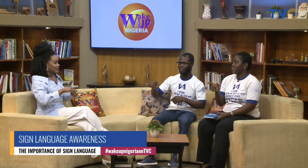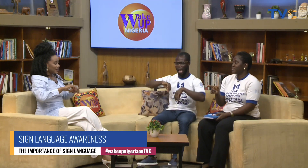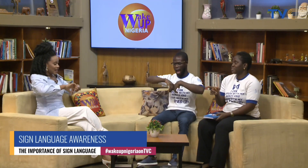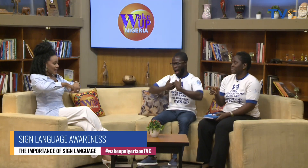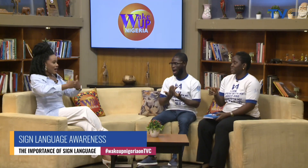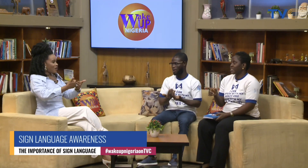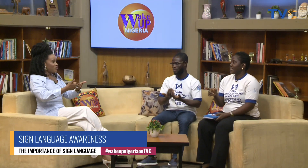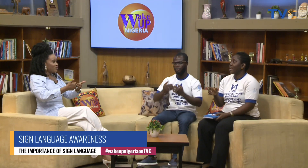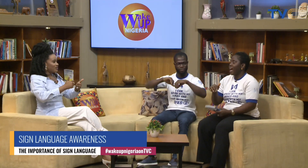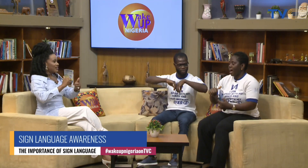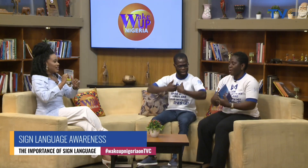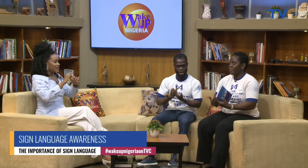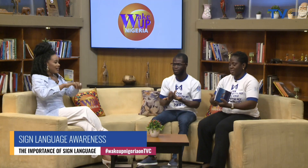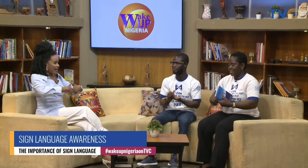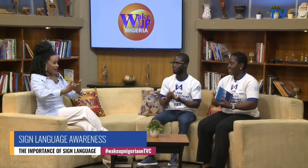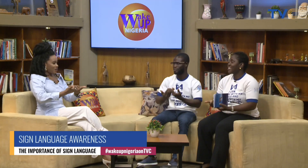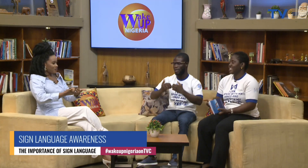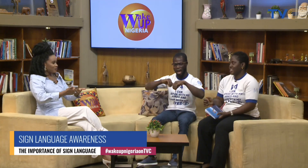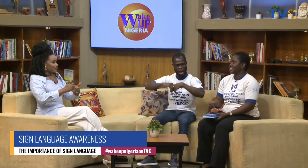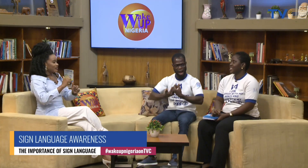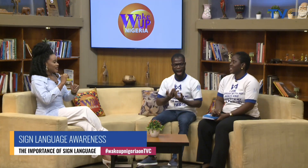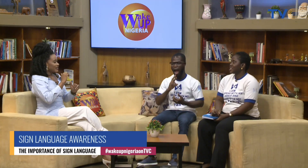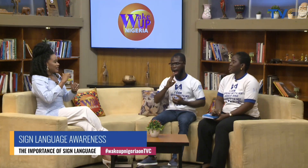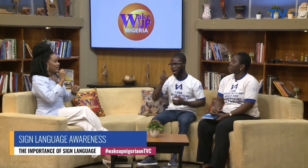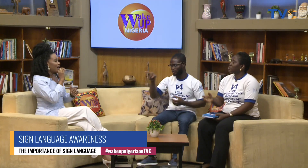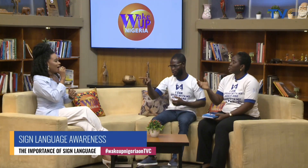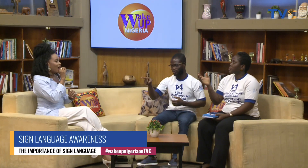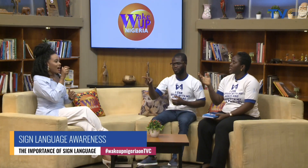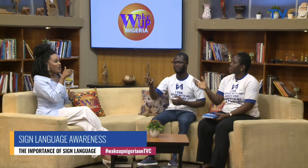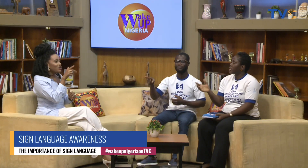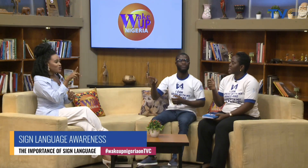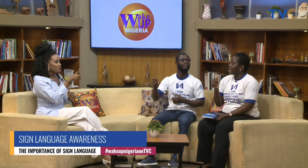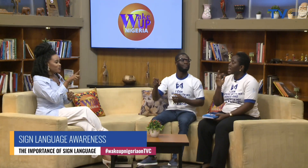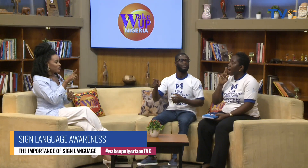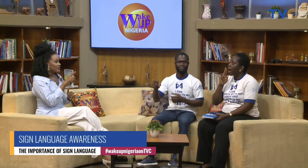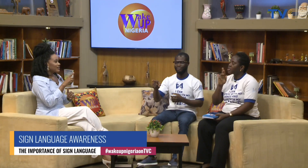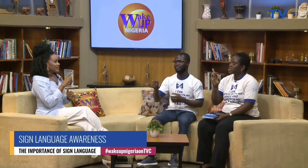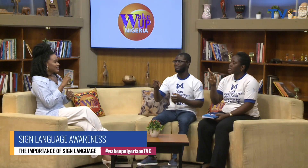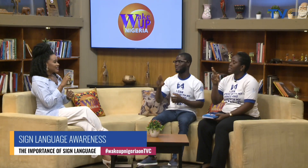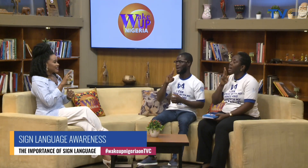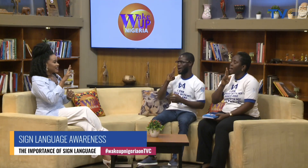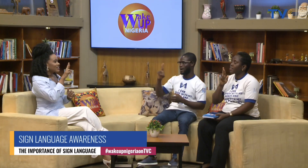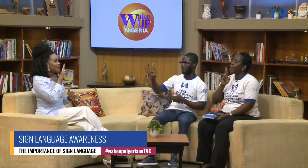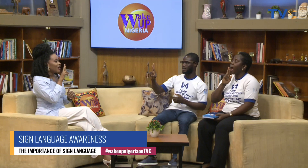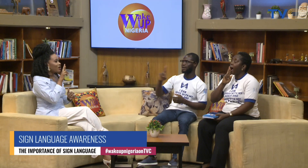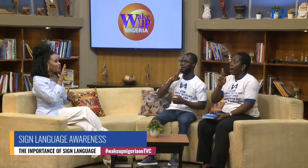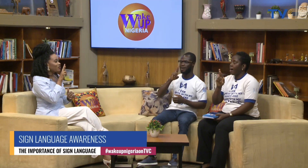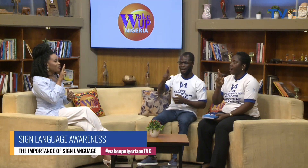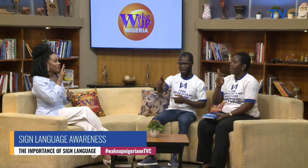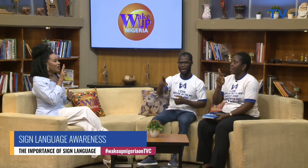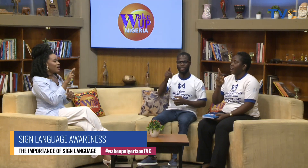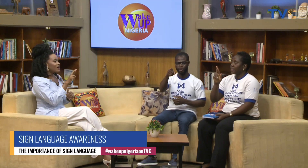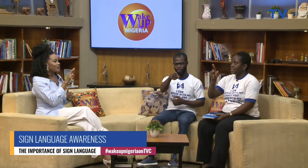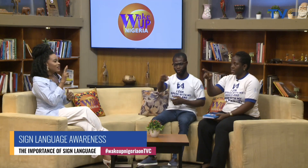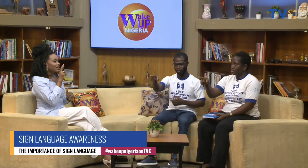you? How? How? How? Yes. So you can join that R. Just take letter R.